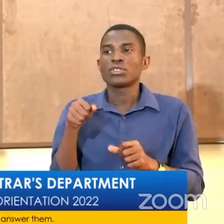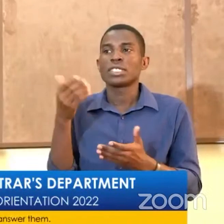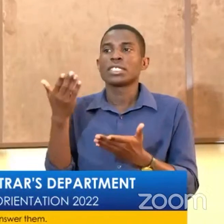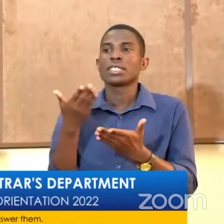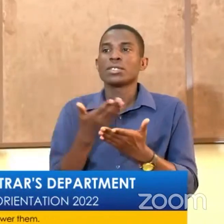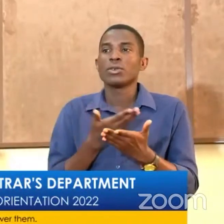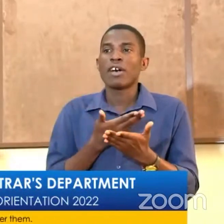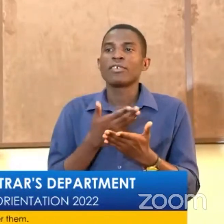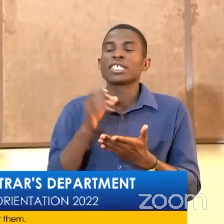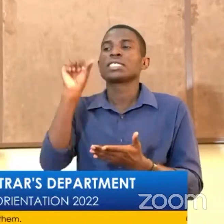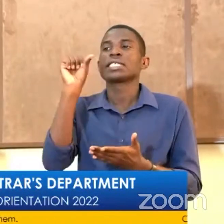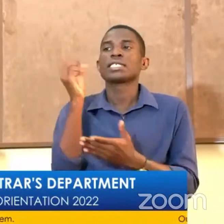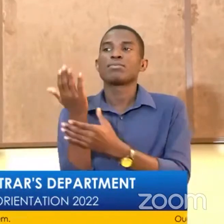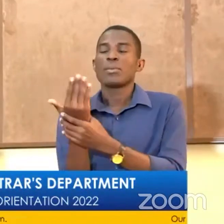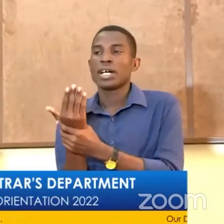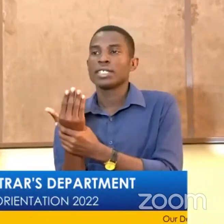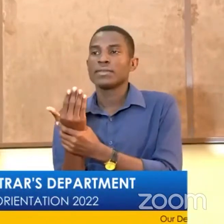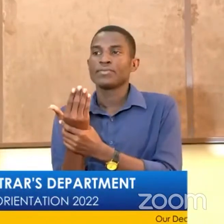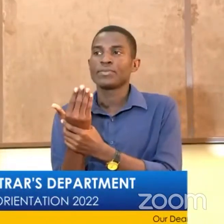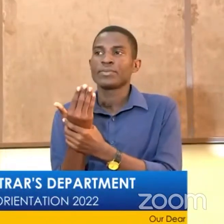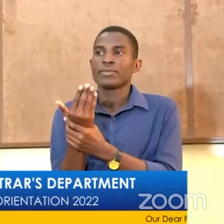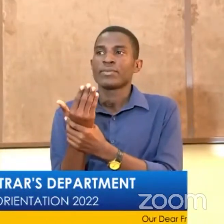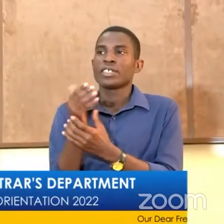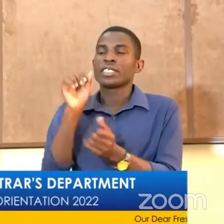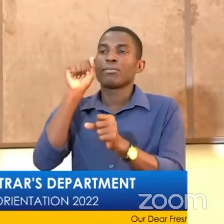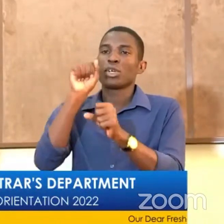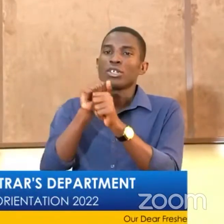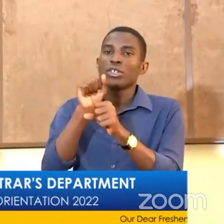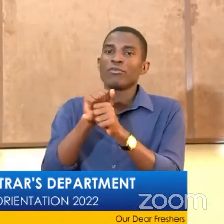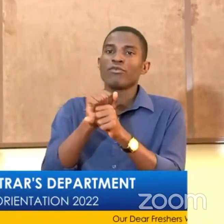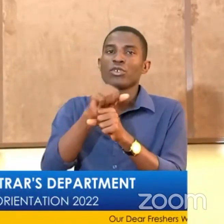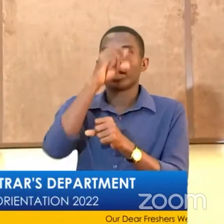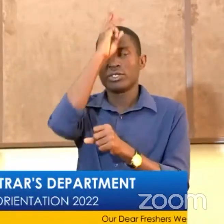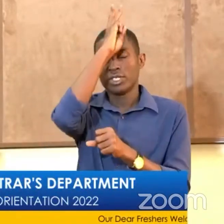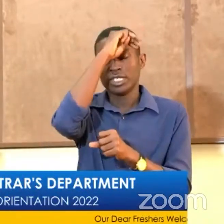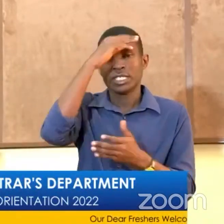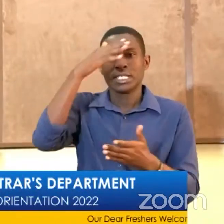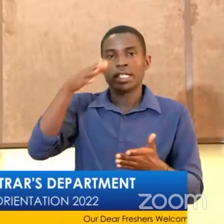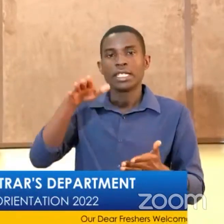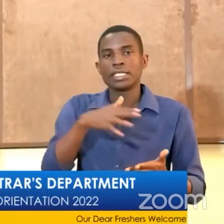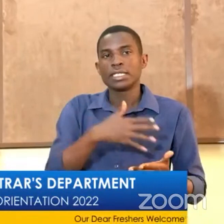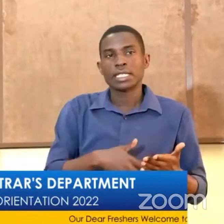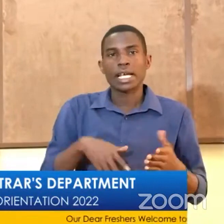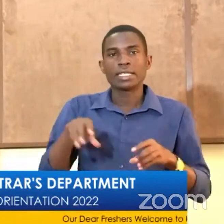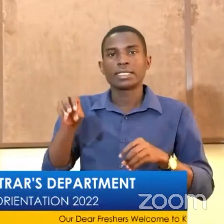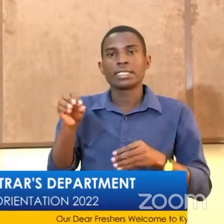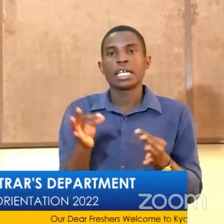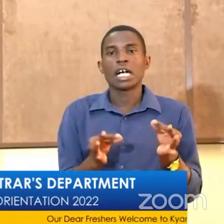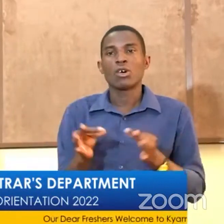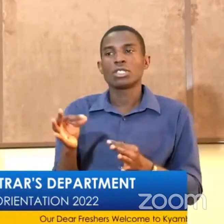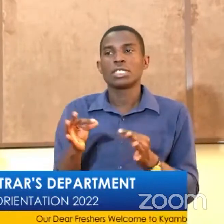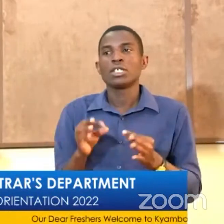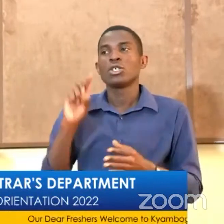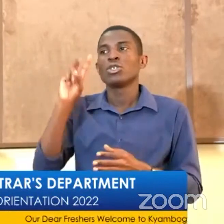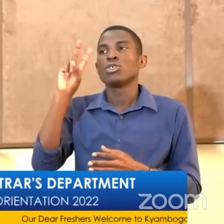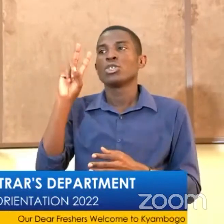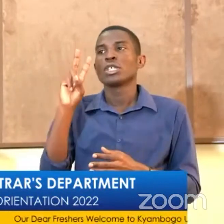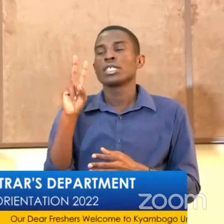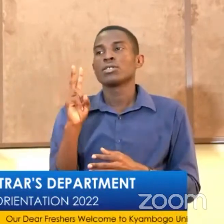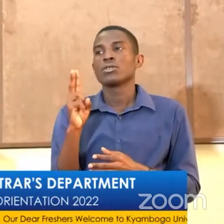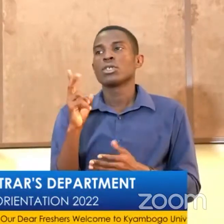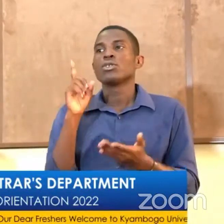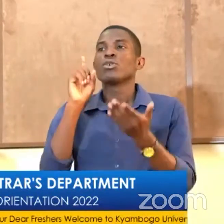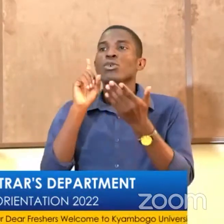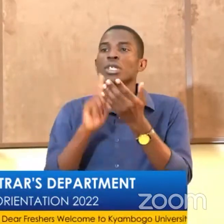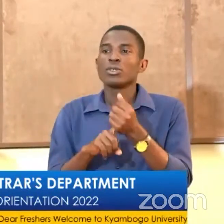6 papers, like if you are doing Bachelor of Science in Accounting and Finance, first semester, you are likely